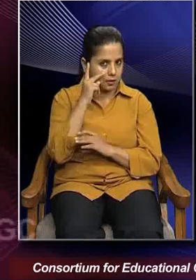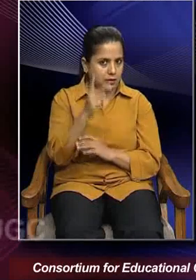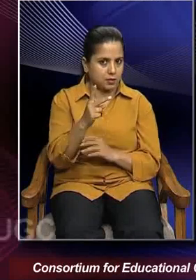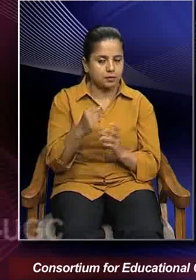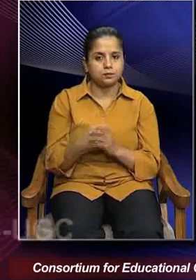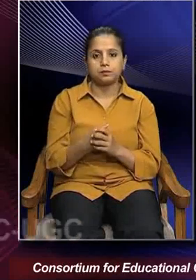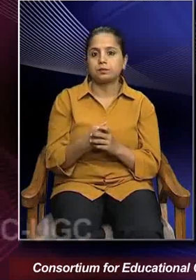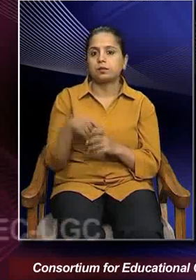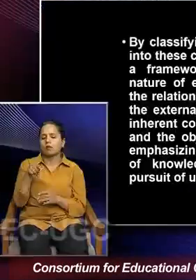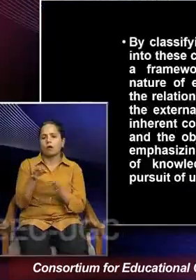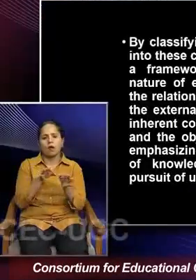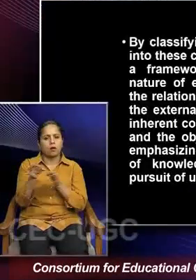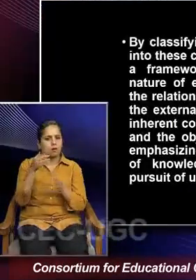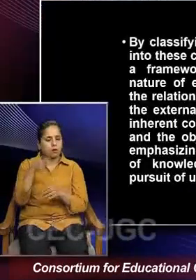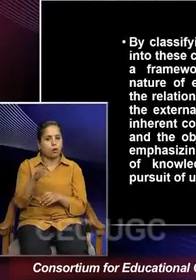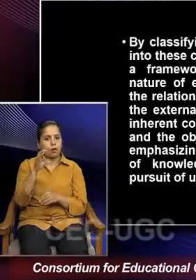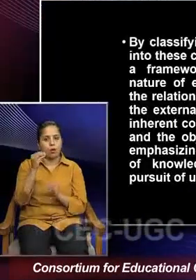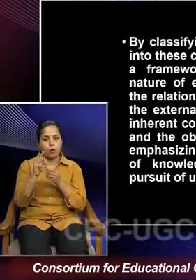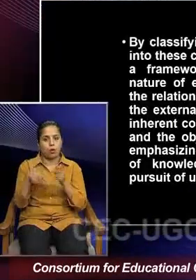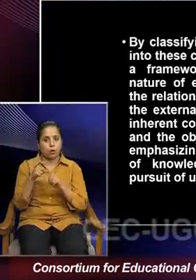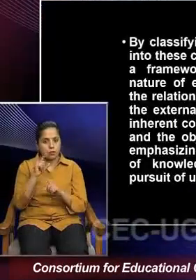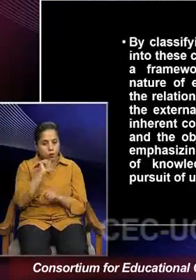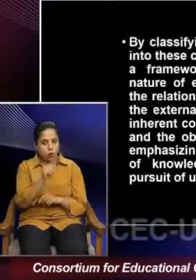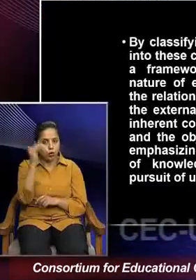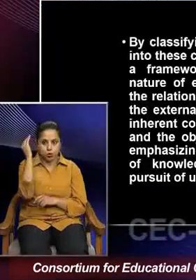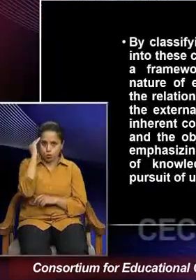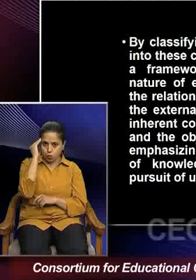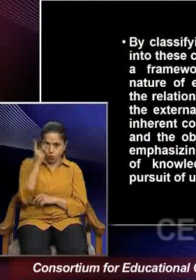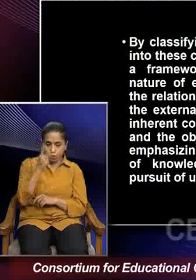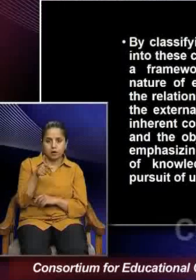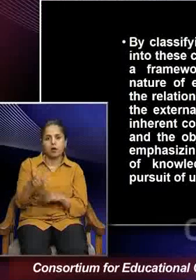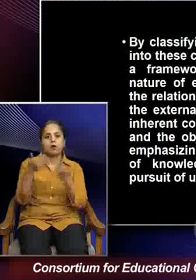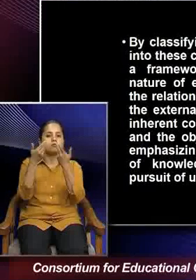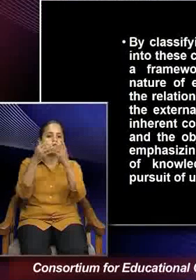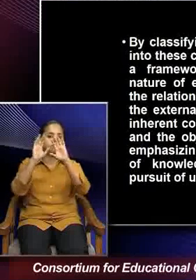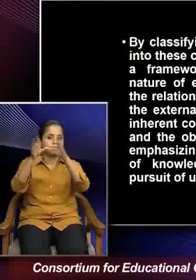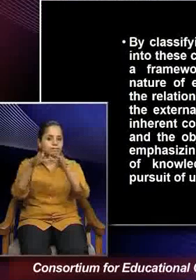So, by classifying the objects of knowledge into these categories,